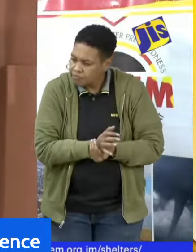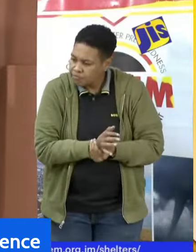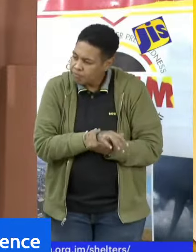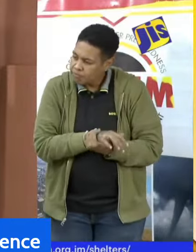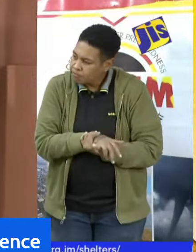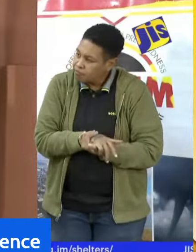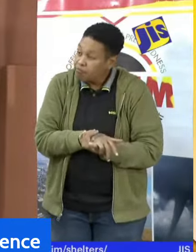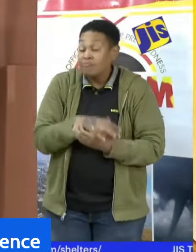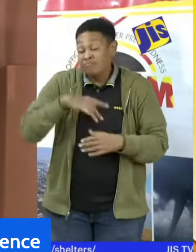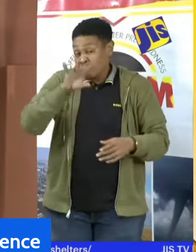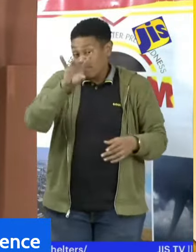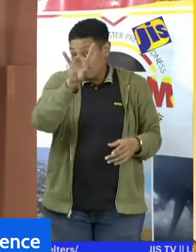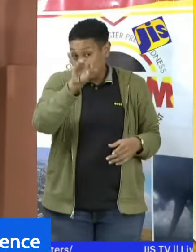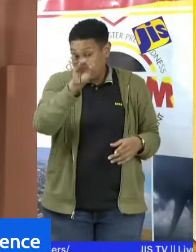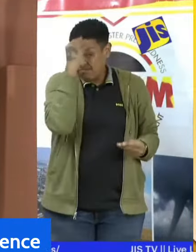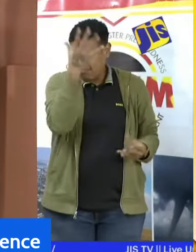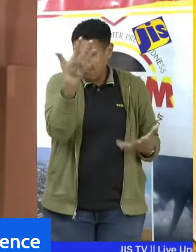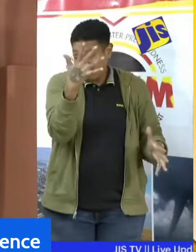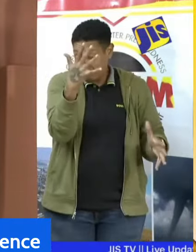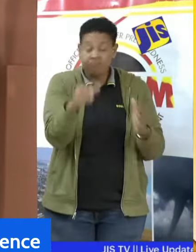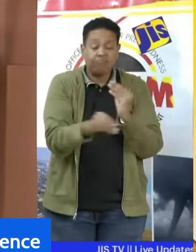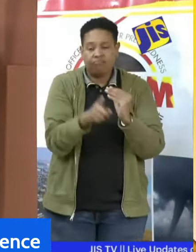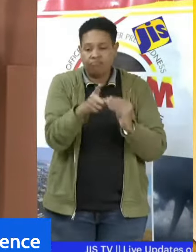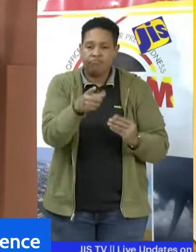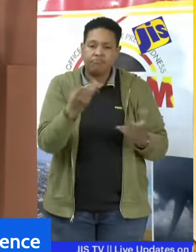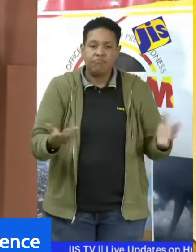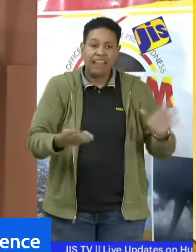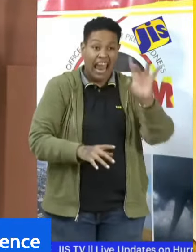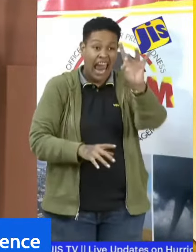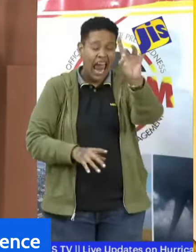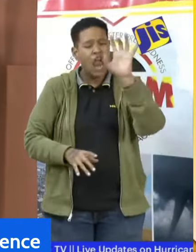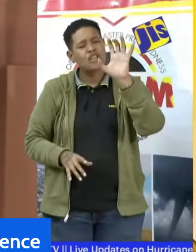and I did indicate that of the